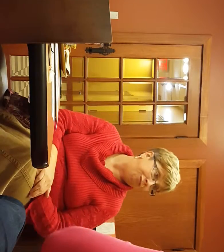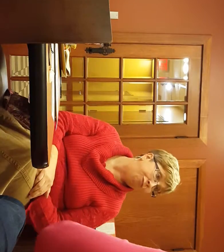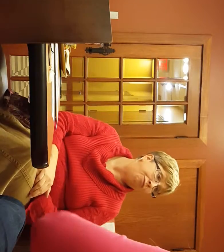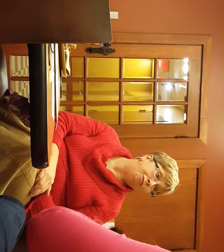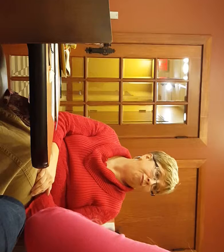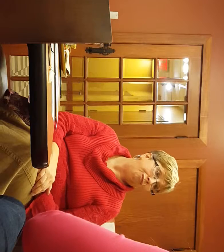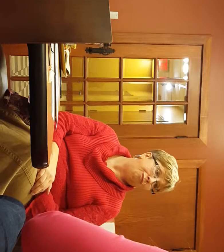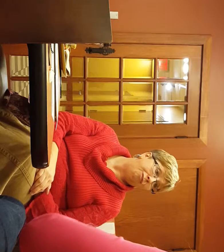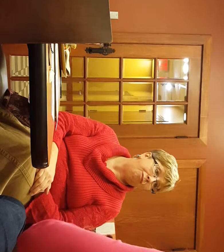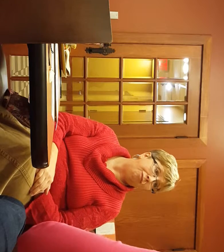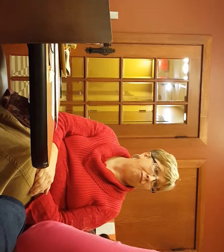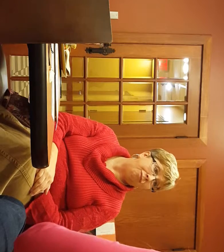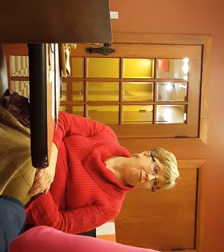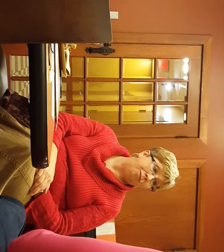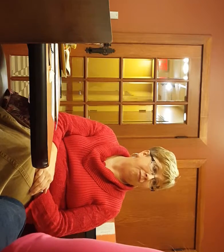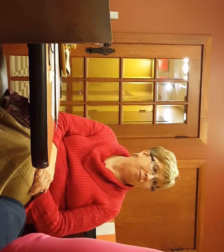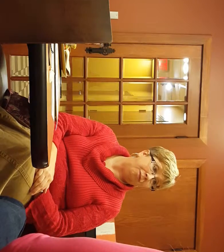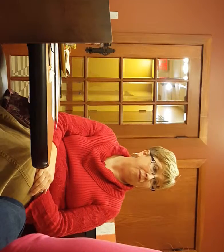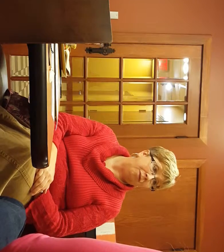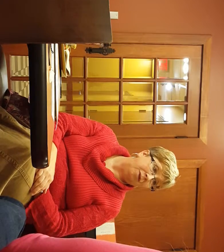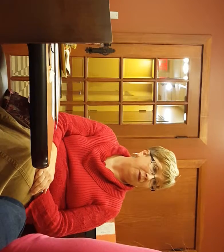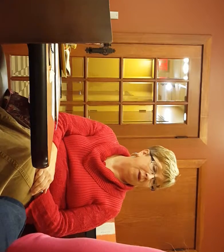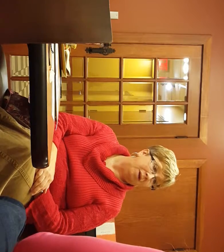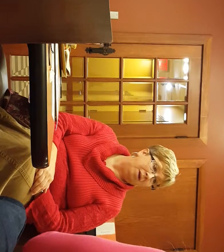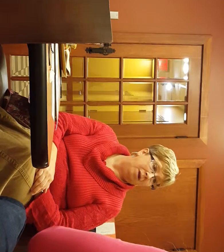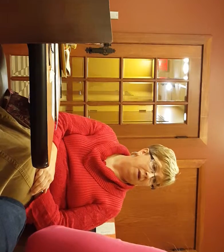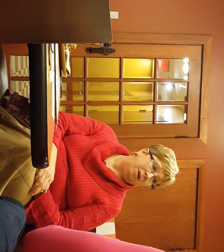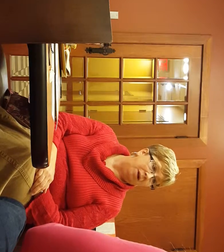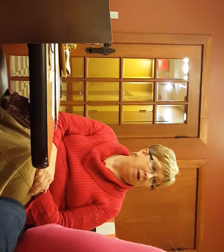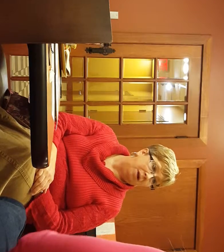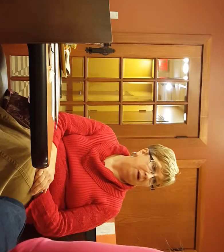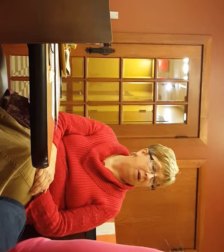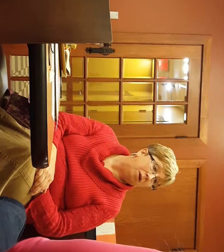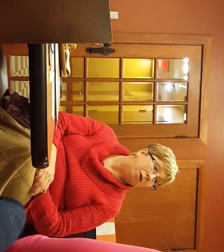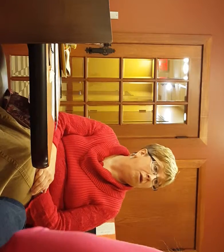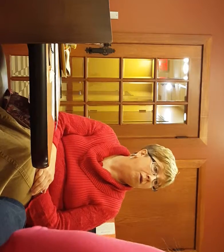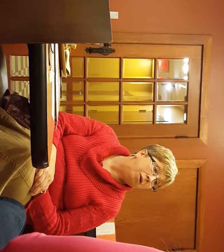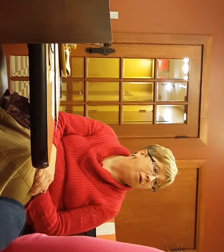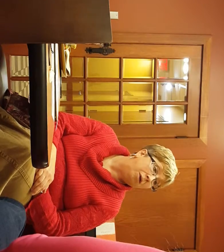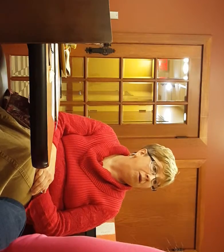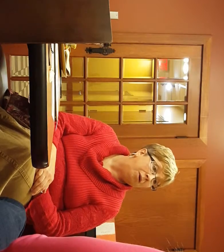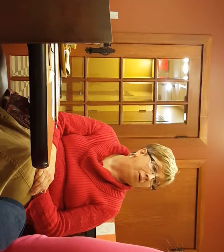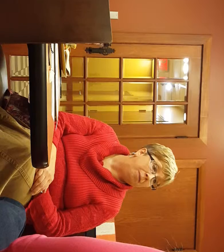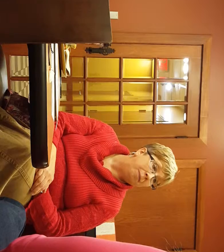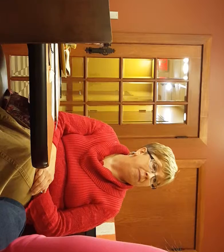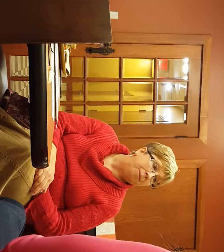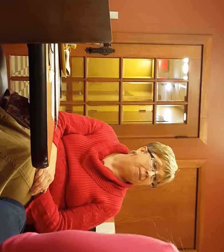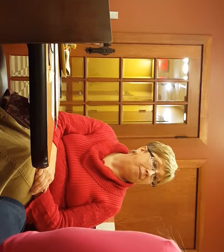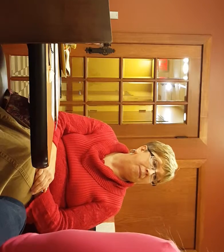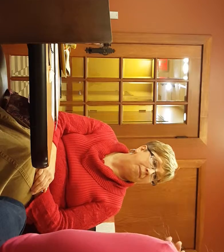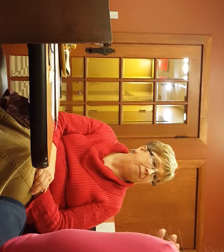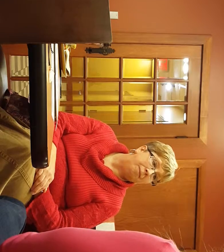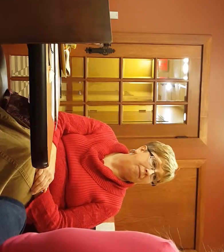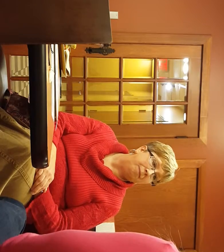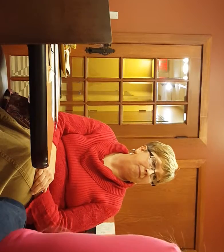Put that under my tongue instead of getting coffee here. But here on this sheet, let's say this, not that. There's